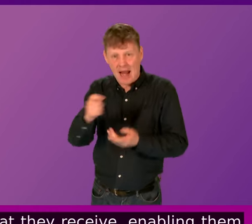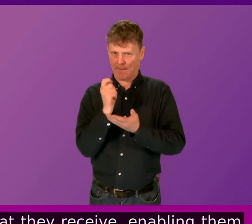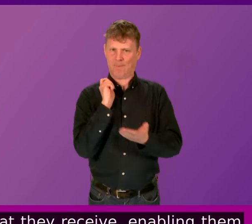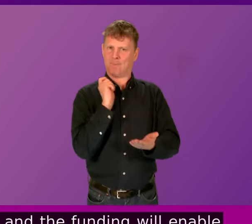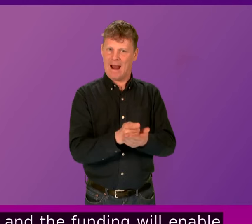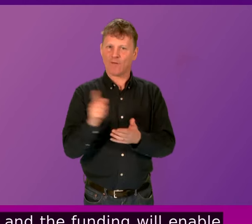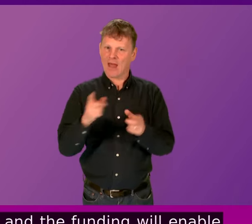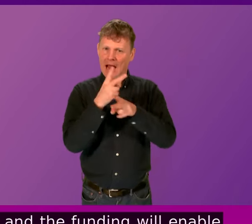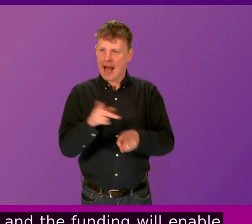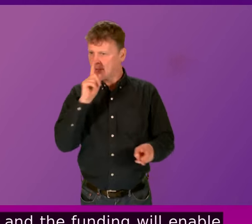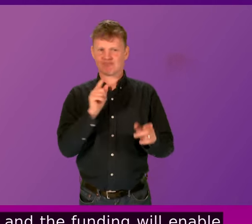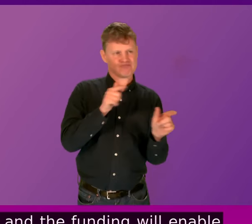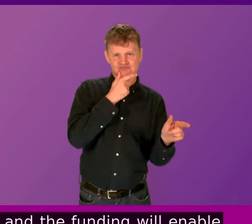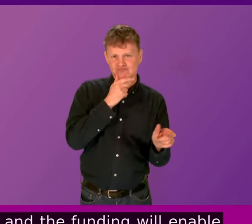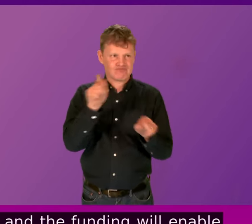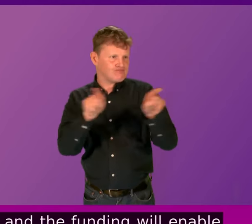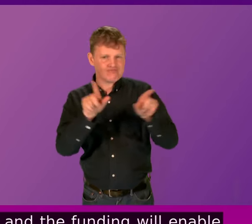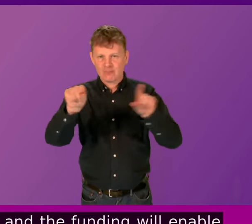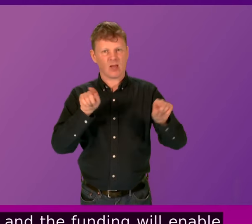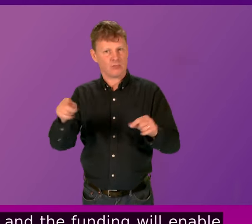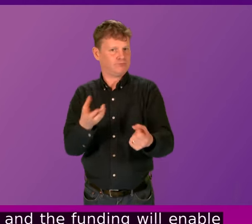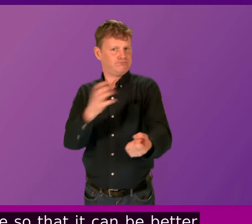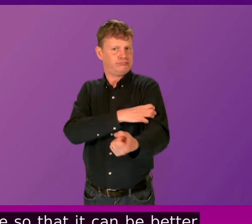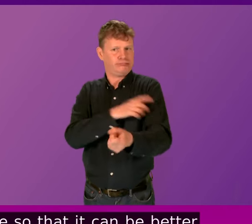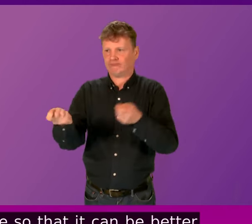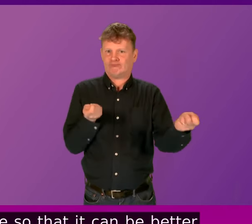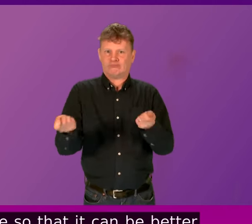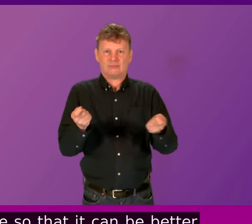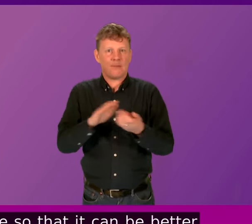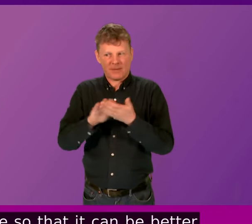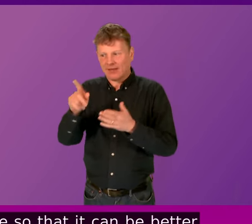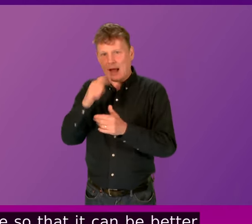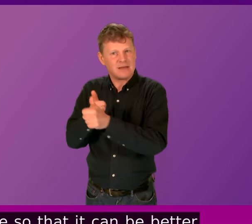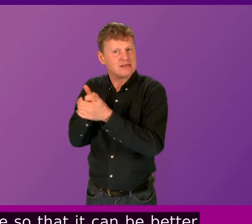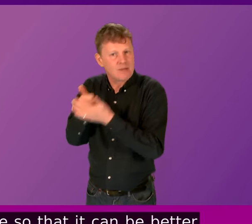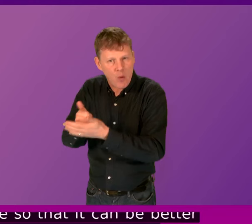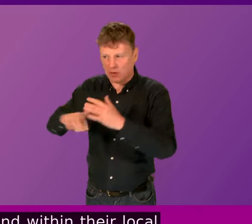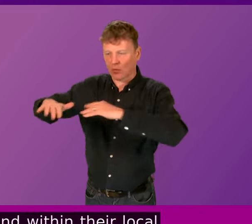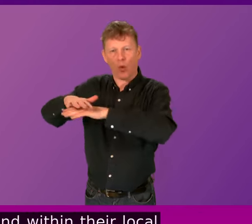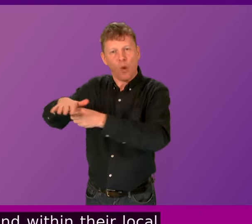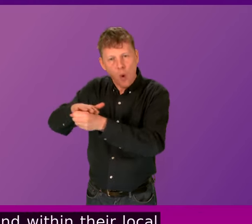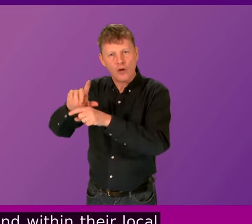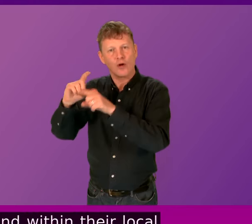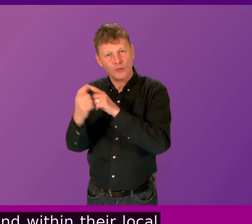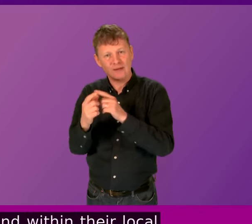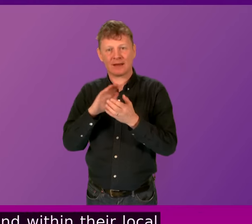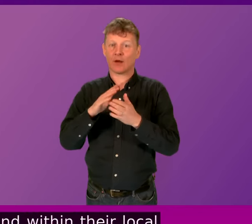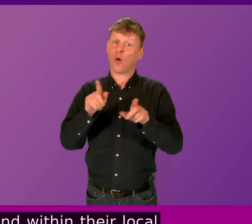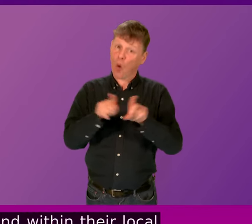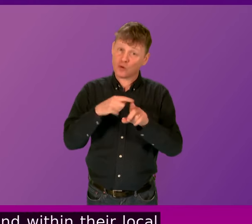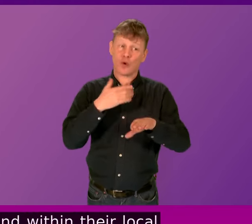that they can be better supported in their homes and within their local communities. And we're working with disabled people's organisations and